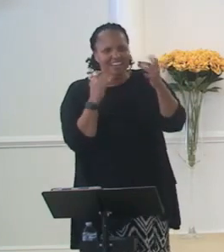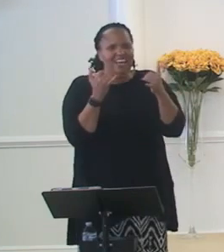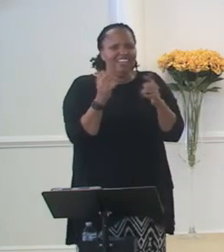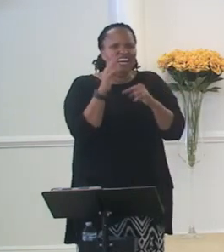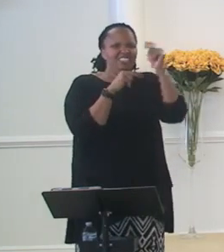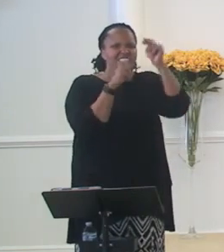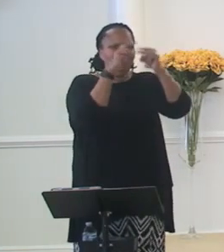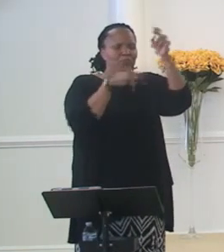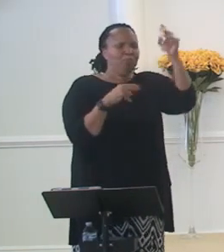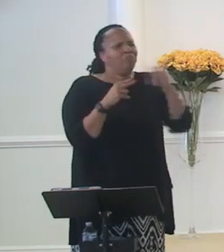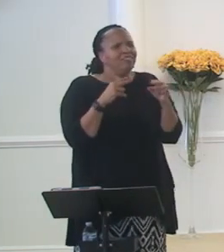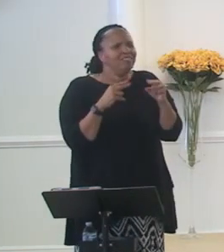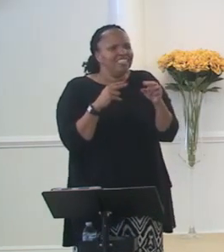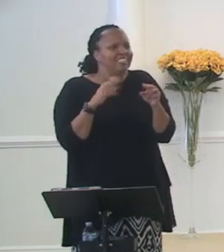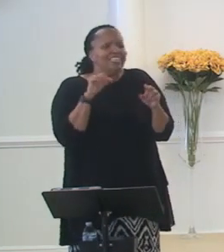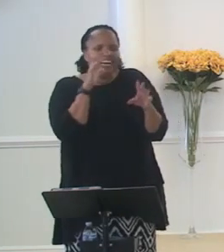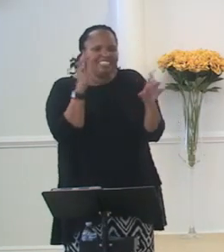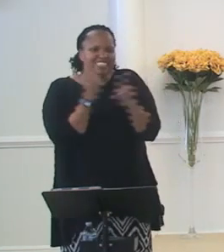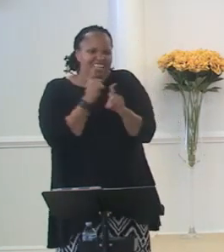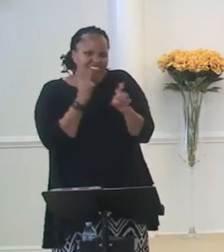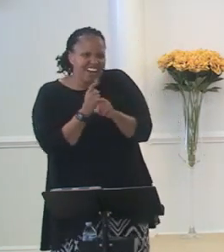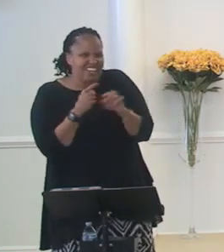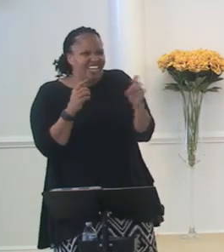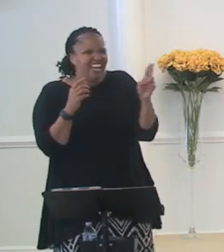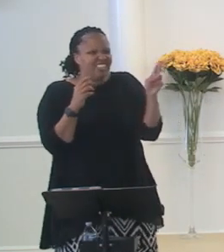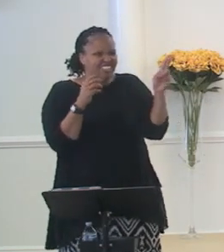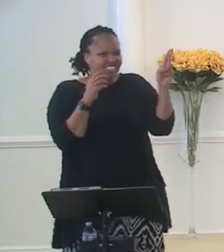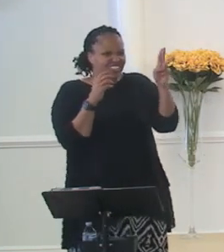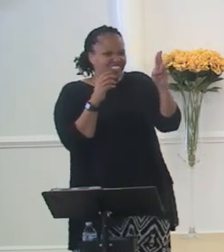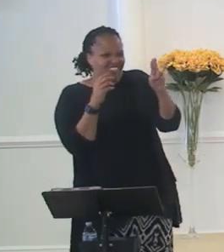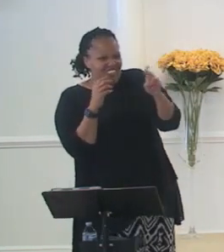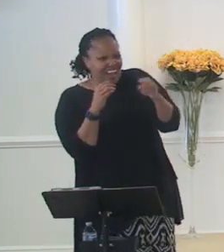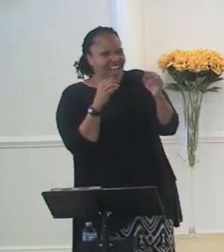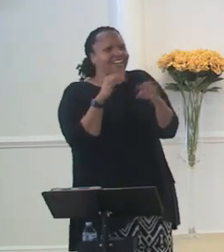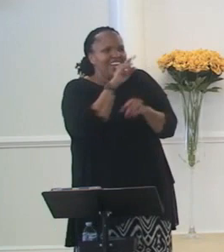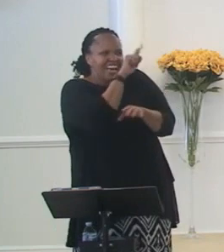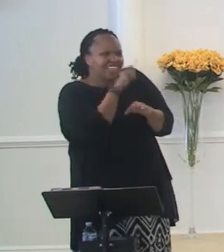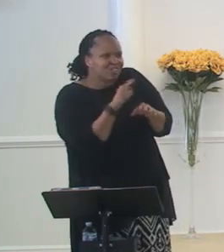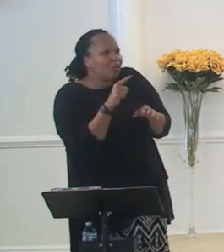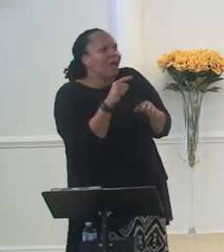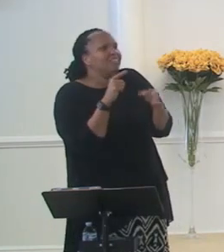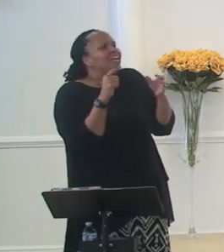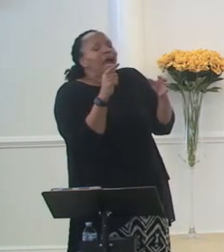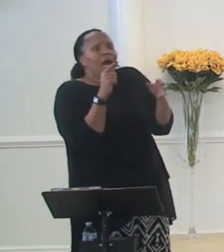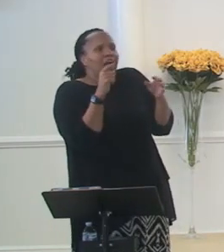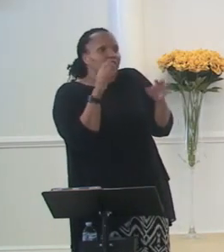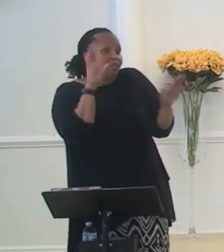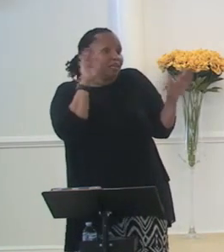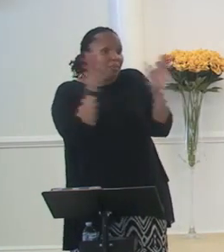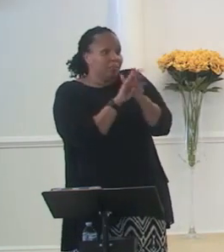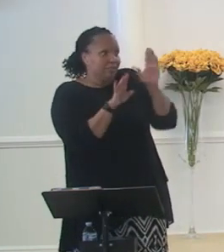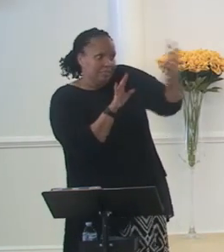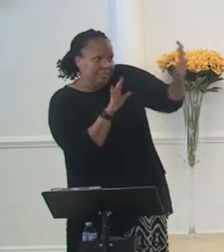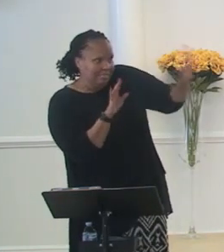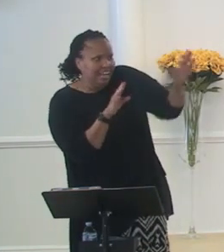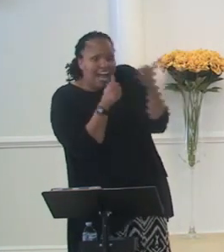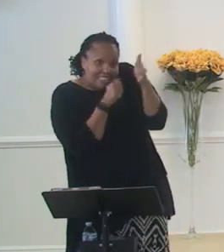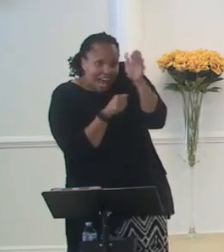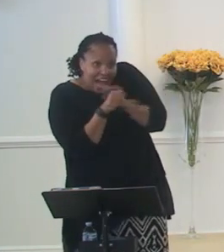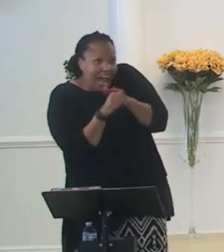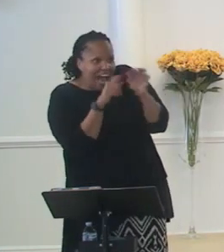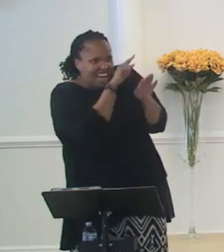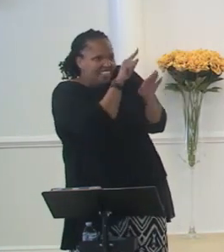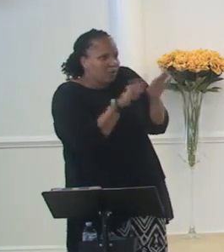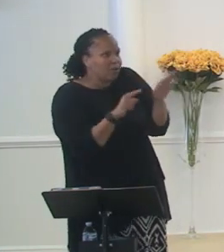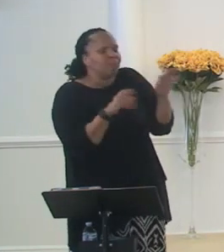building on a crack window, and then you're trying to put a picture there. You can't explain your craziness. That's because you don't